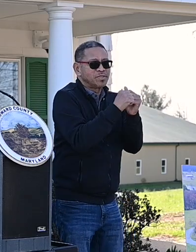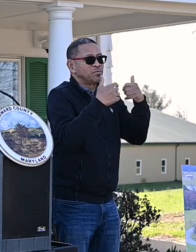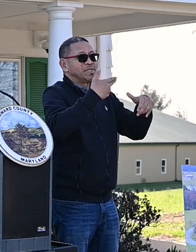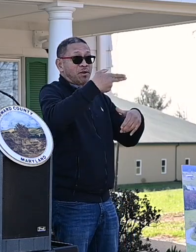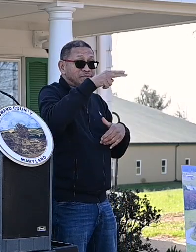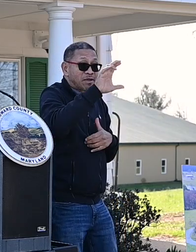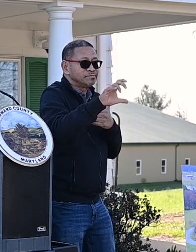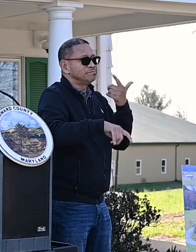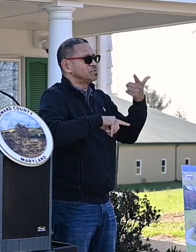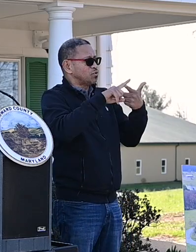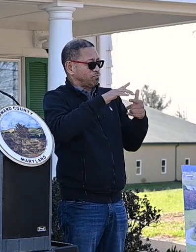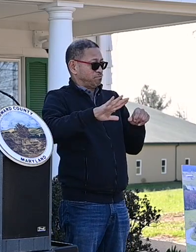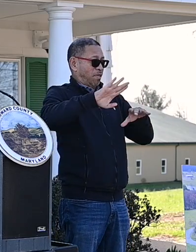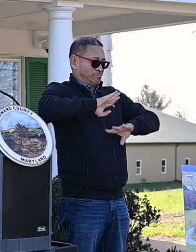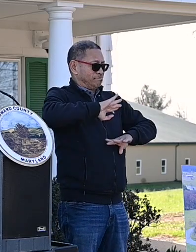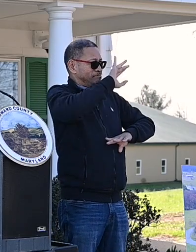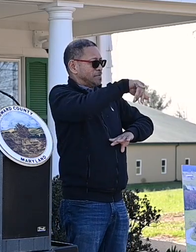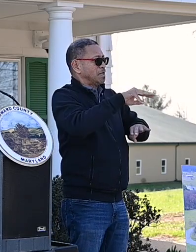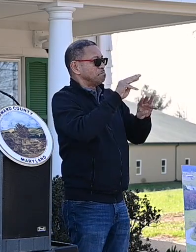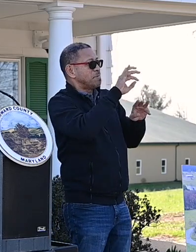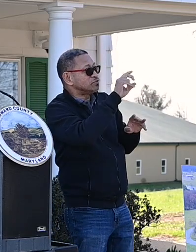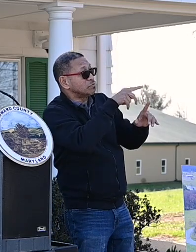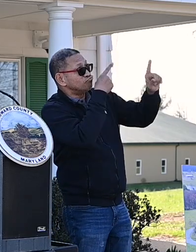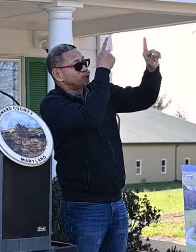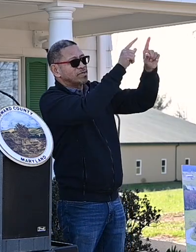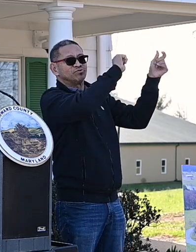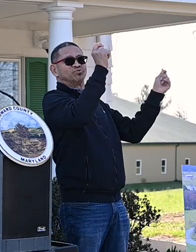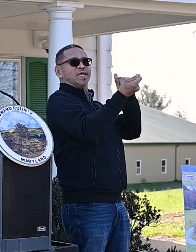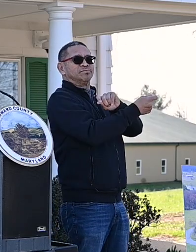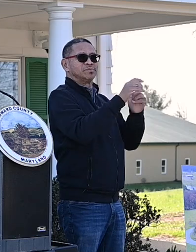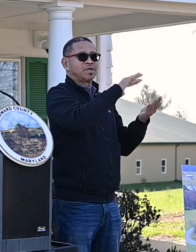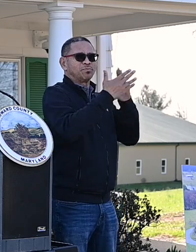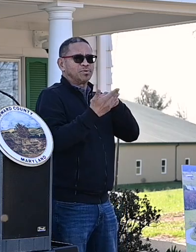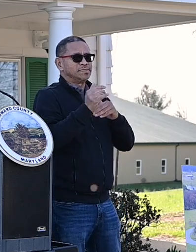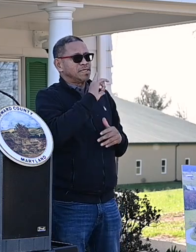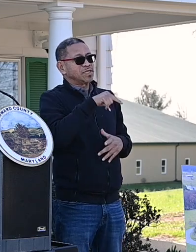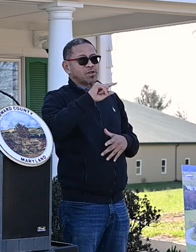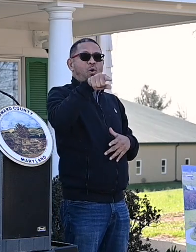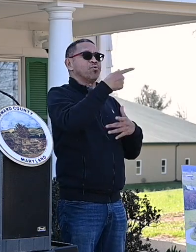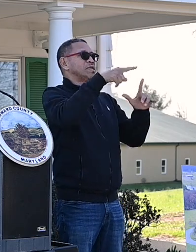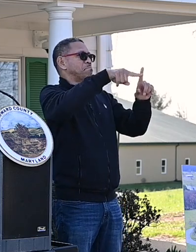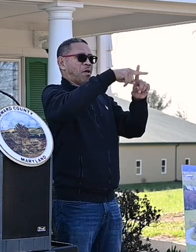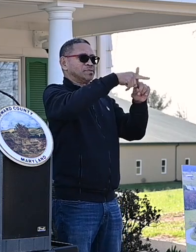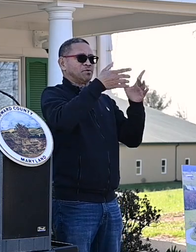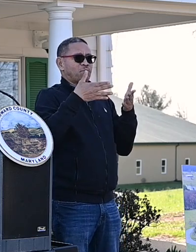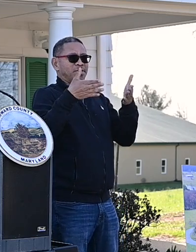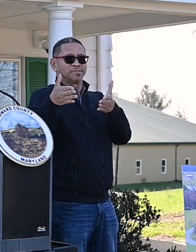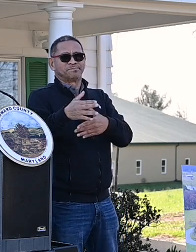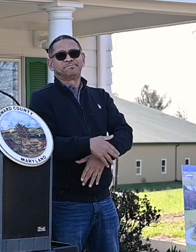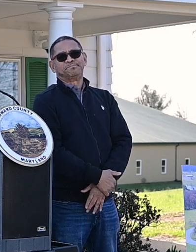Howard County to fulfill this mission and transform our community in only positive ways.